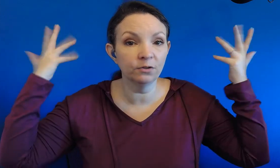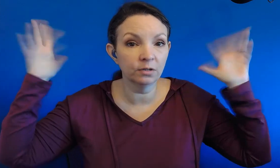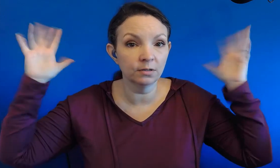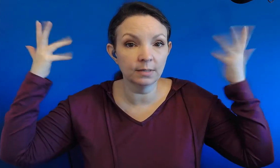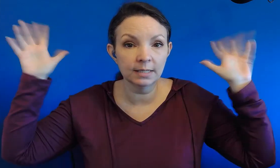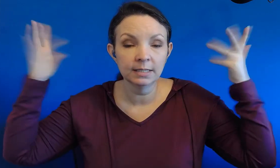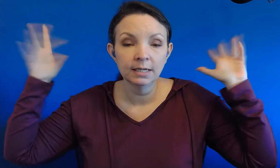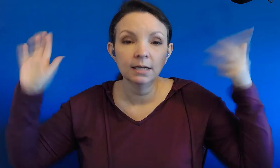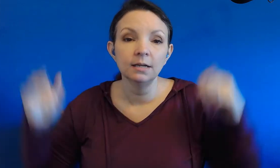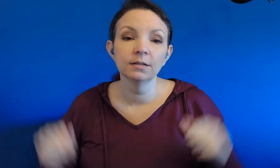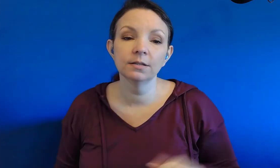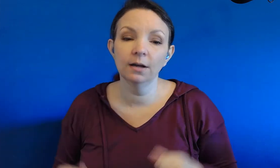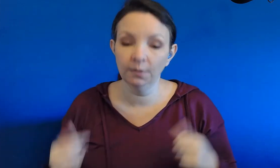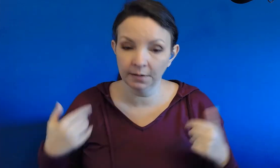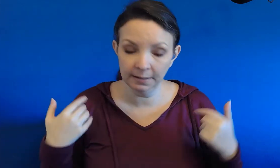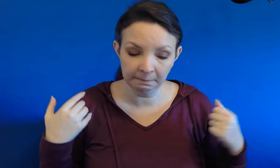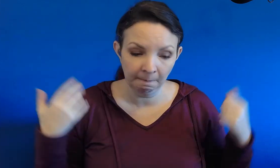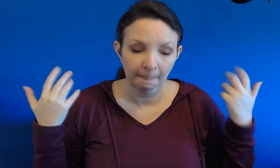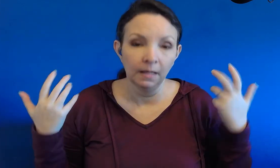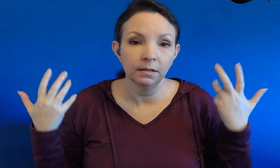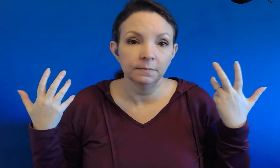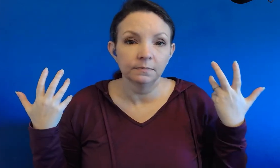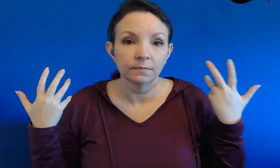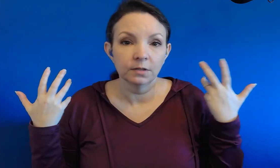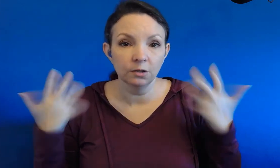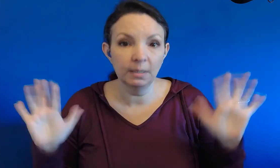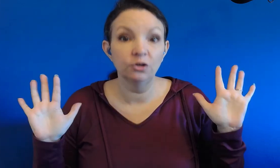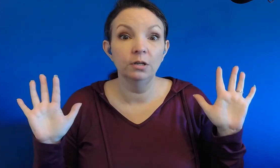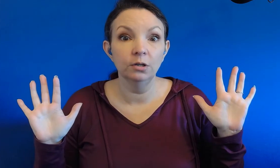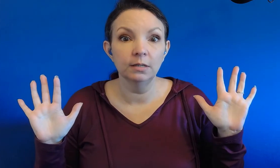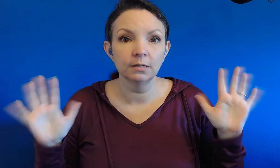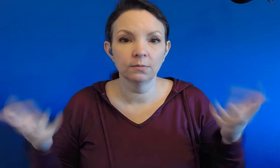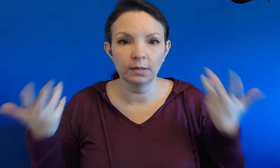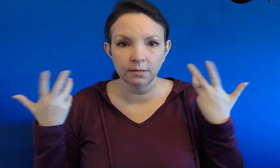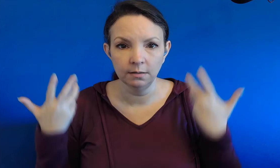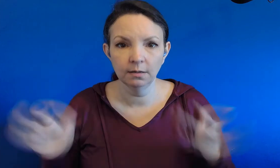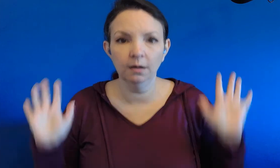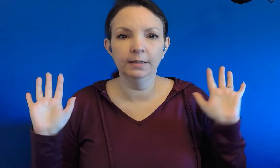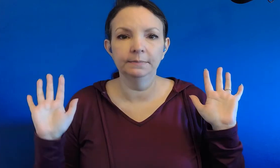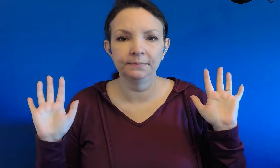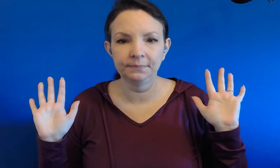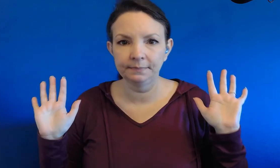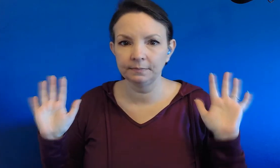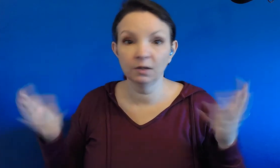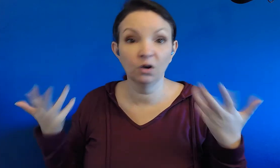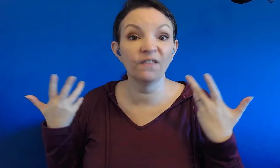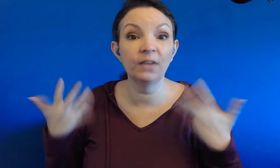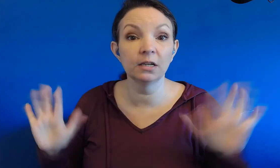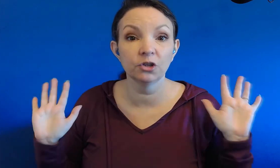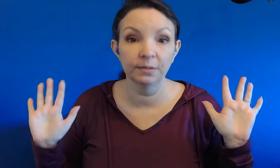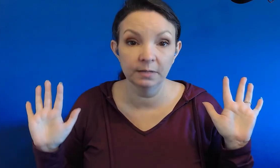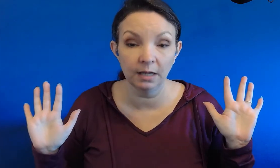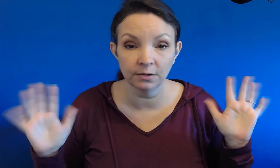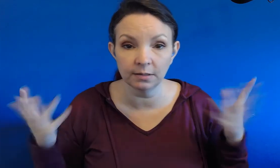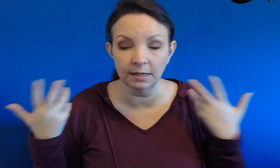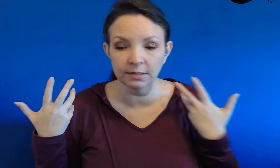that. So, so make sure you do this once. All done. Or finish. It's also the other side.